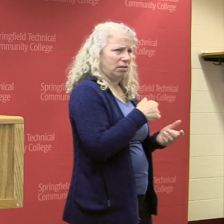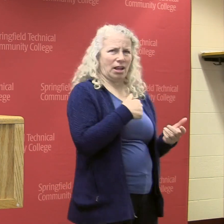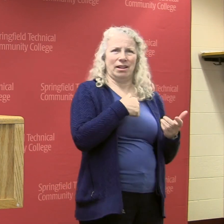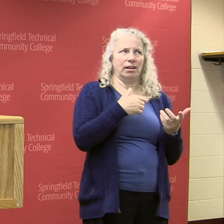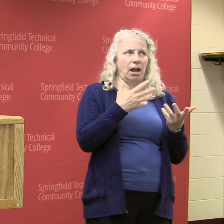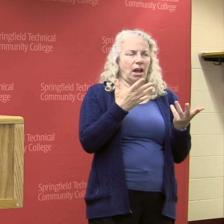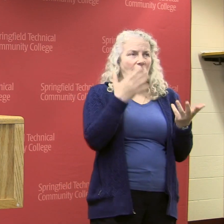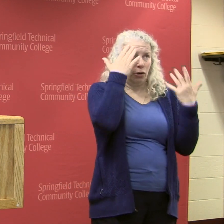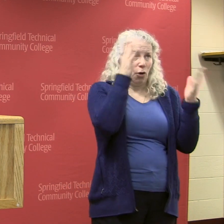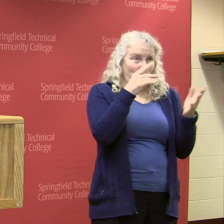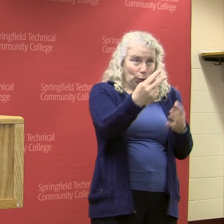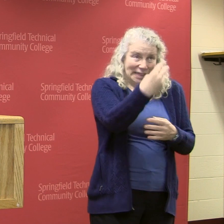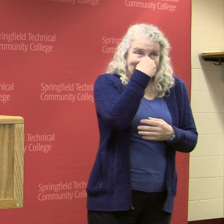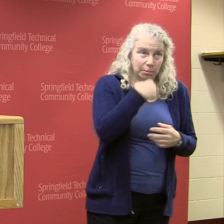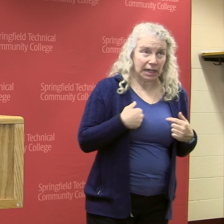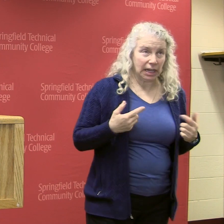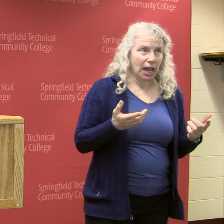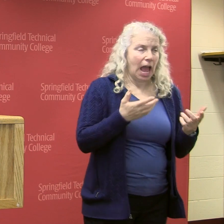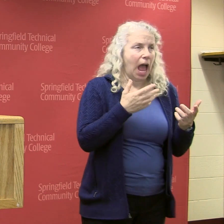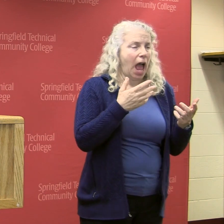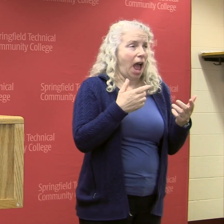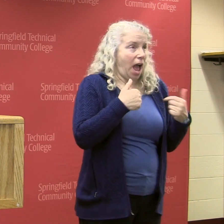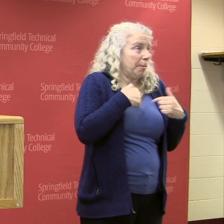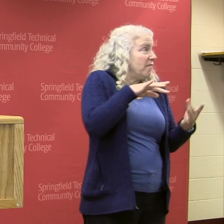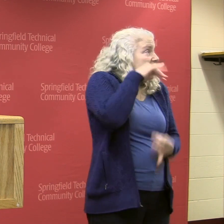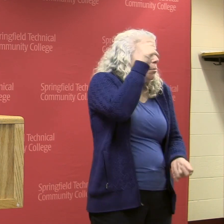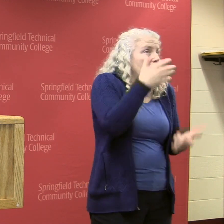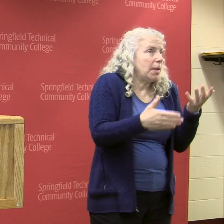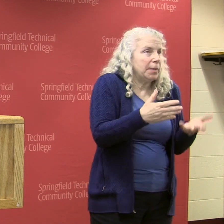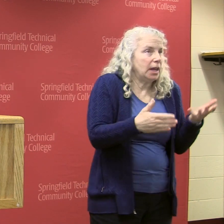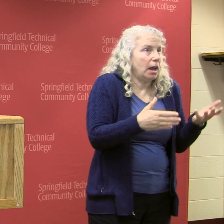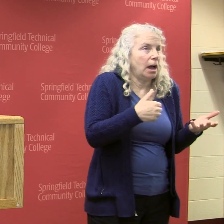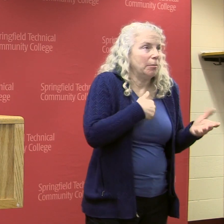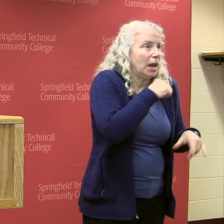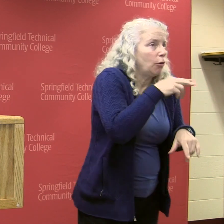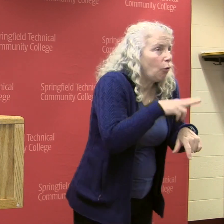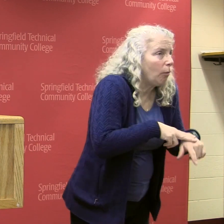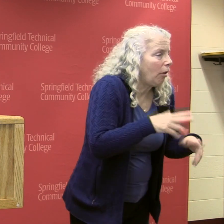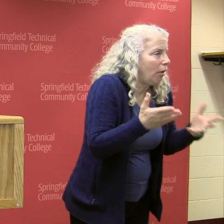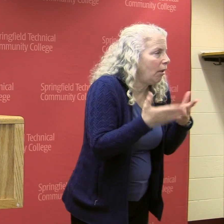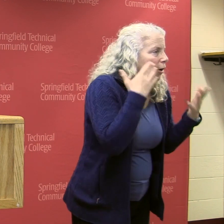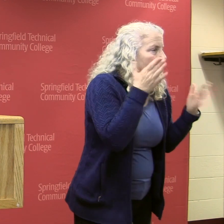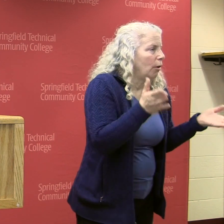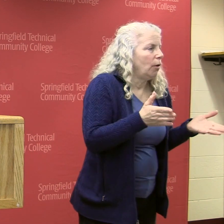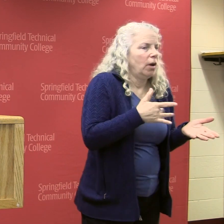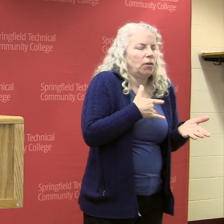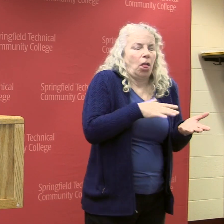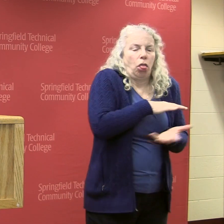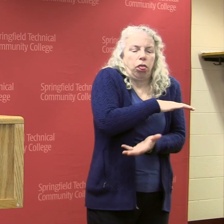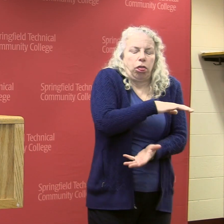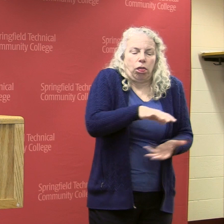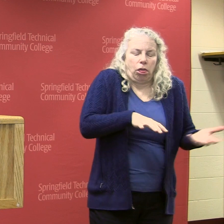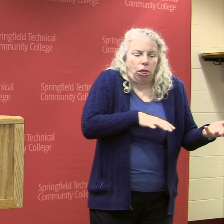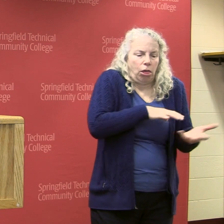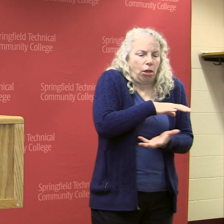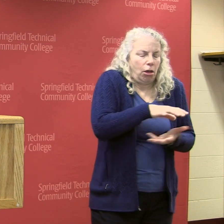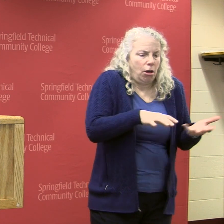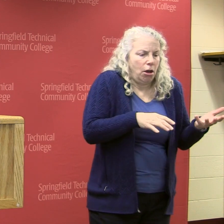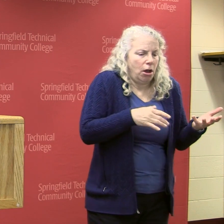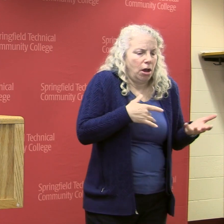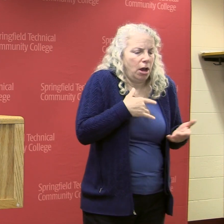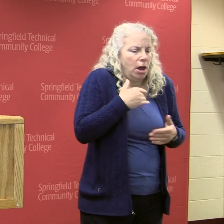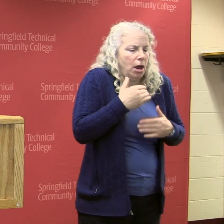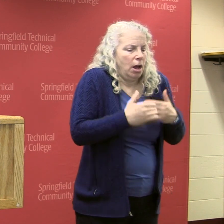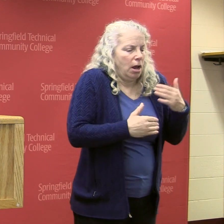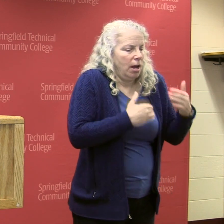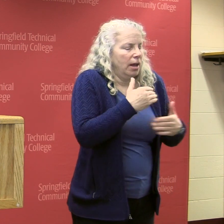me? Just couldn't get the words out of my head, from the tip of my tongue. The confusion was only continued in the next step of my